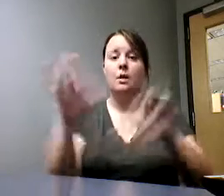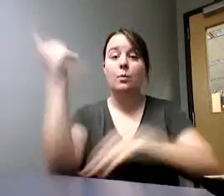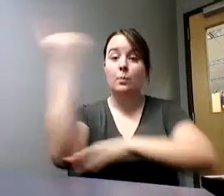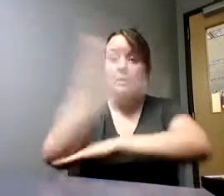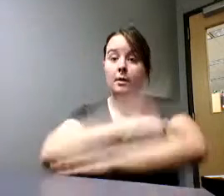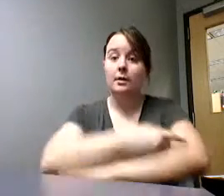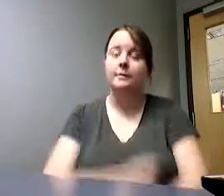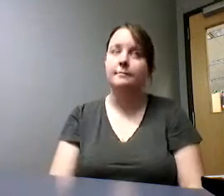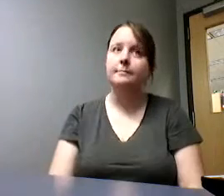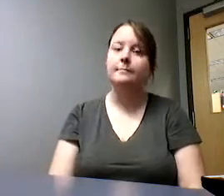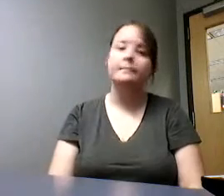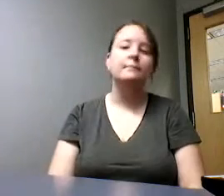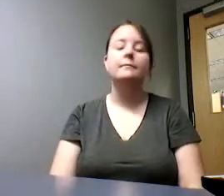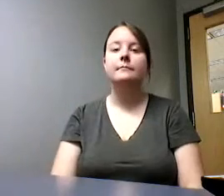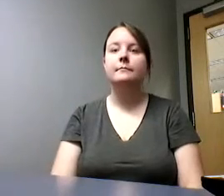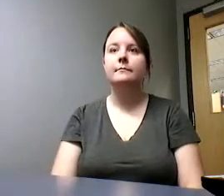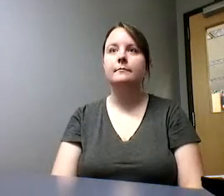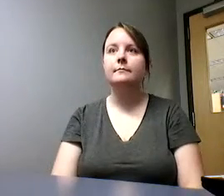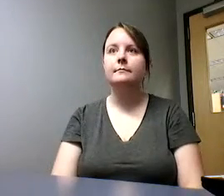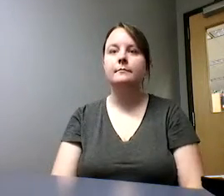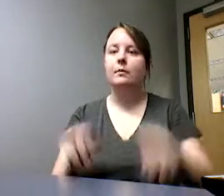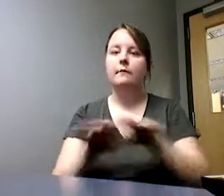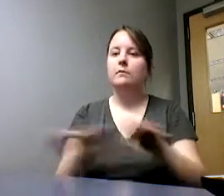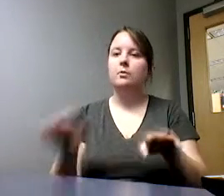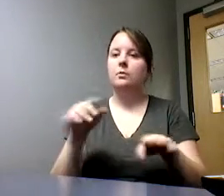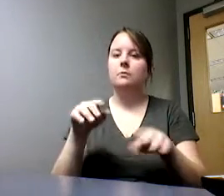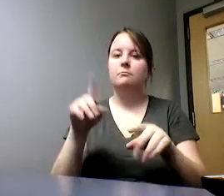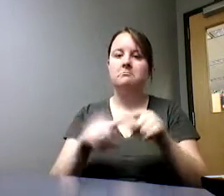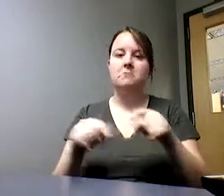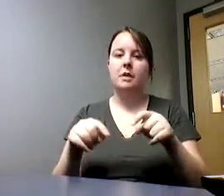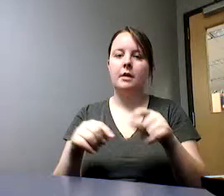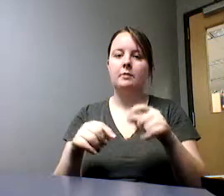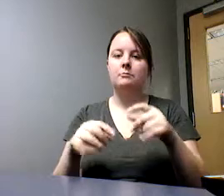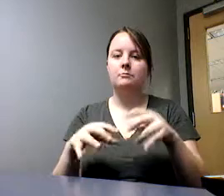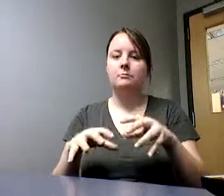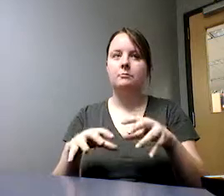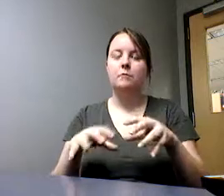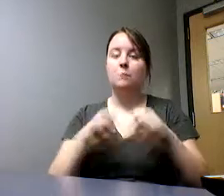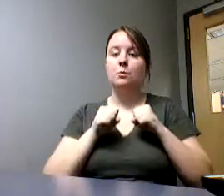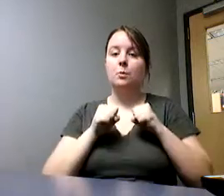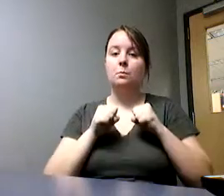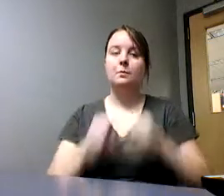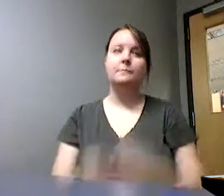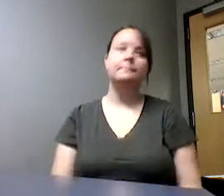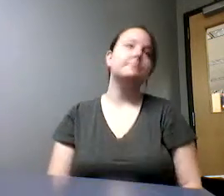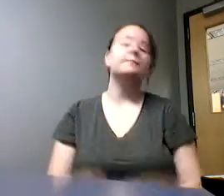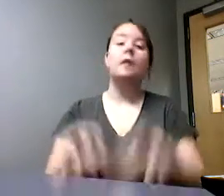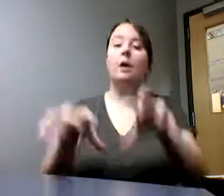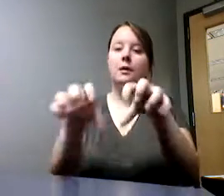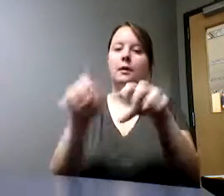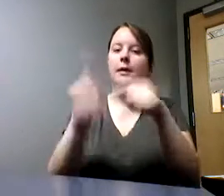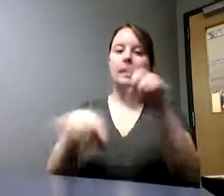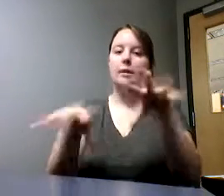Ground can't hold that stuff that quickly, it gets saturated. So that's that thing. We're focusing on the amount of moisture that